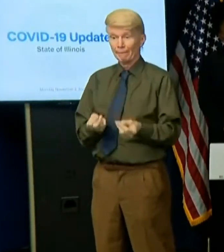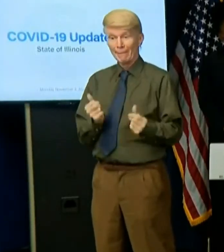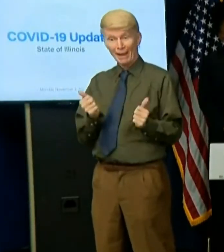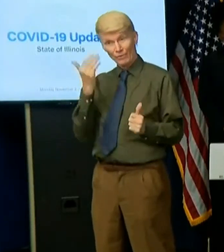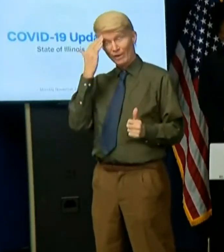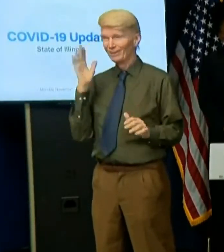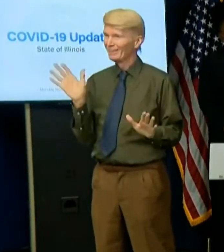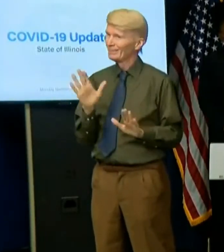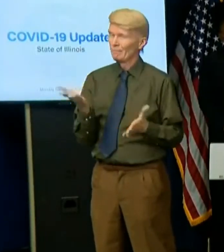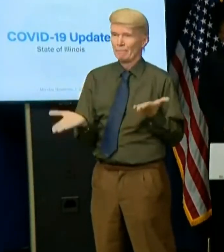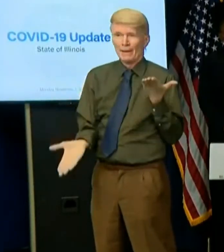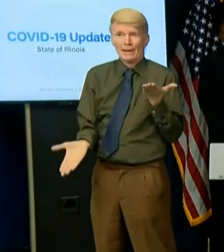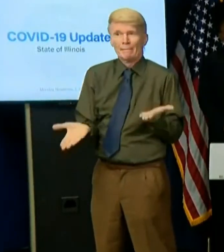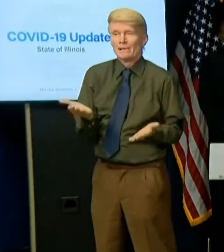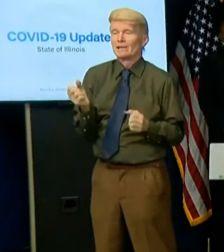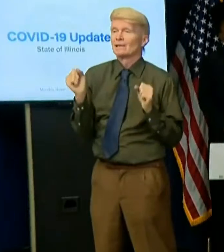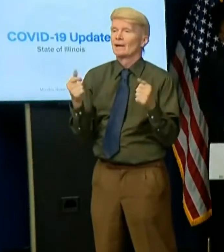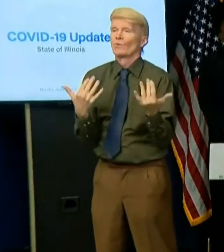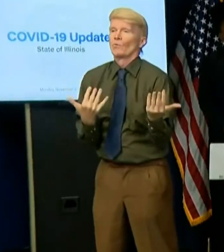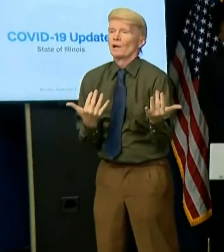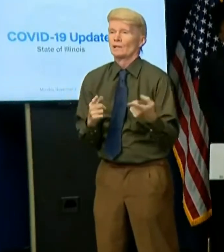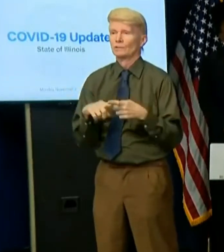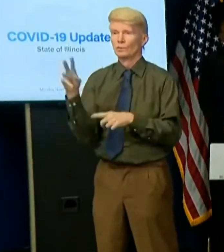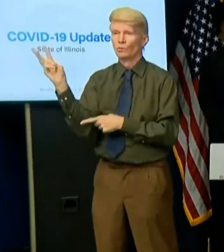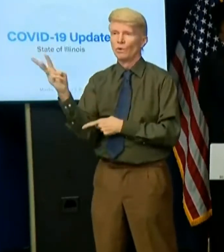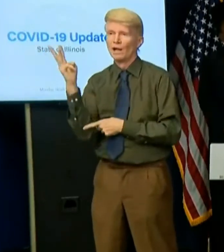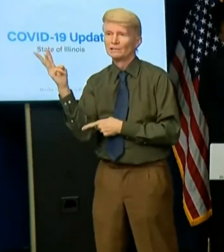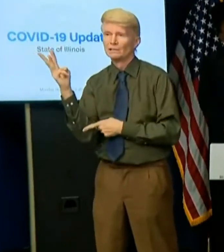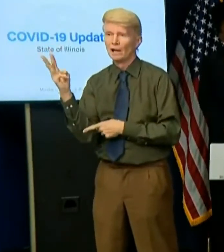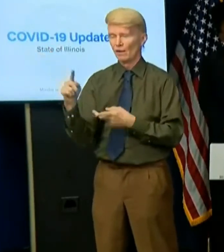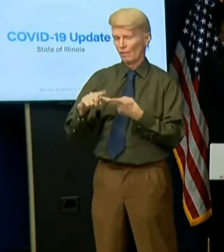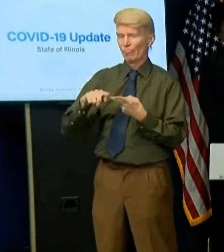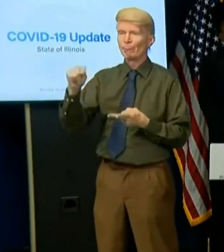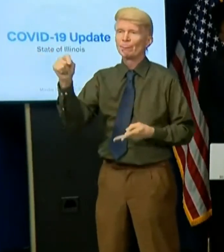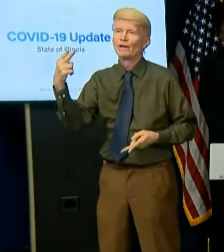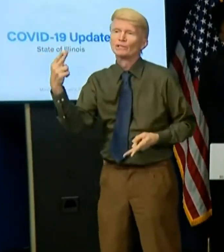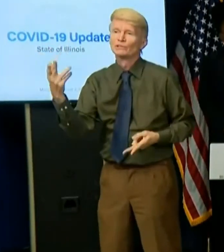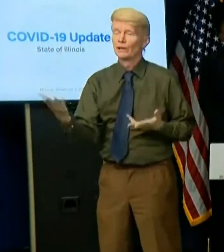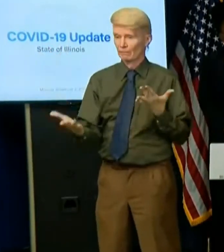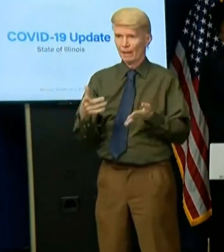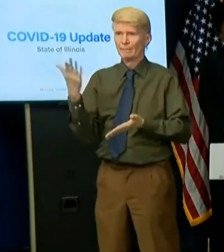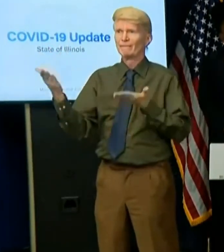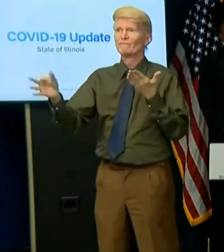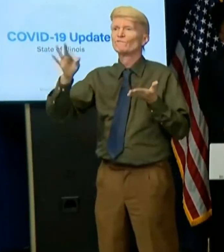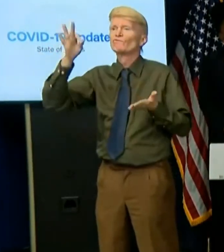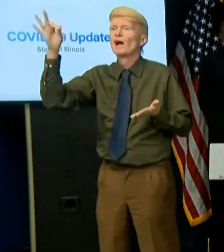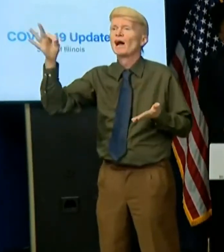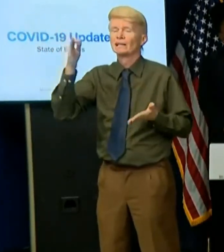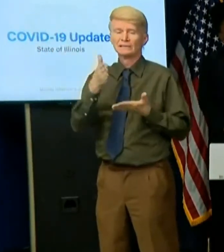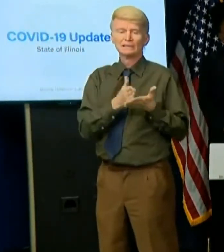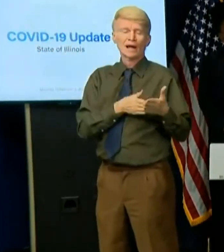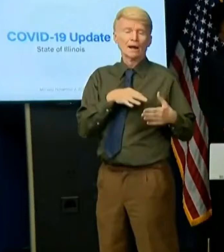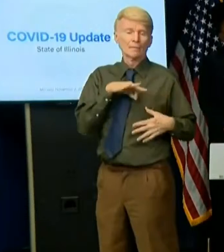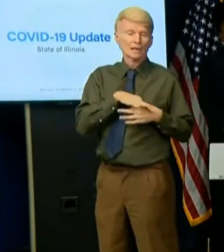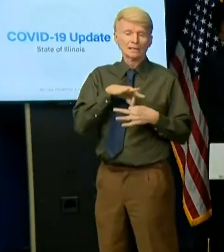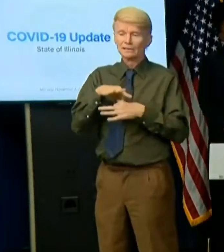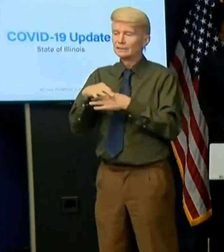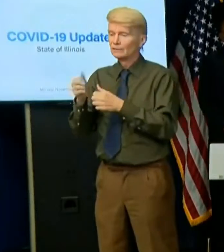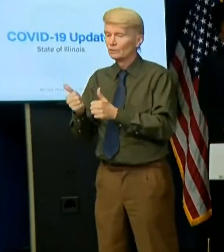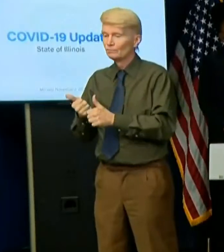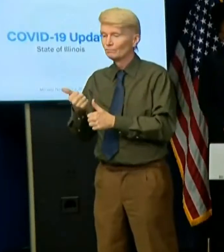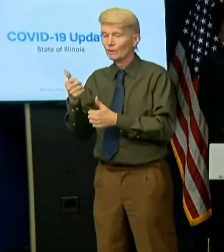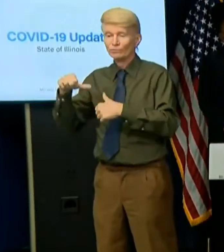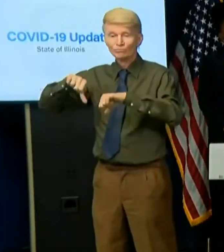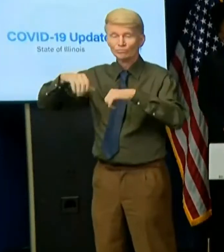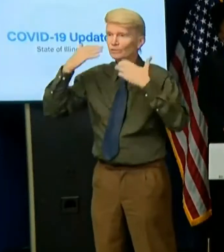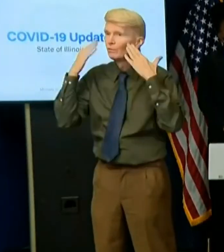It will possibly take until Wednesday or Thursday or even Friday to get results for some races in Illinois and in